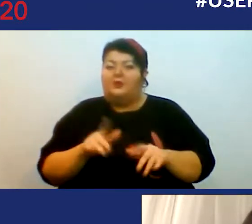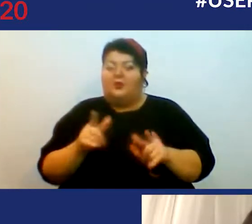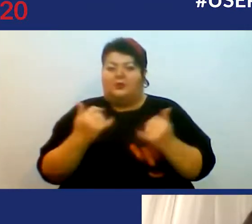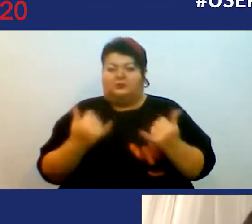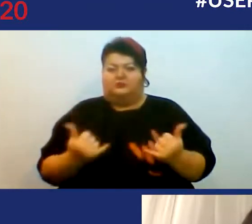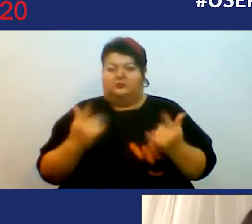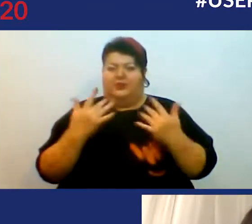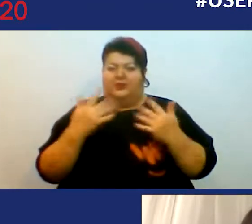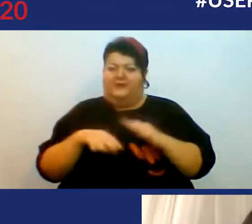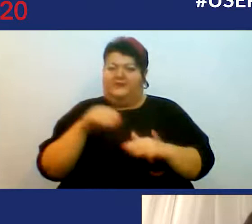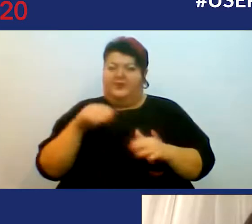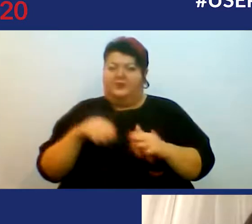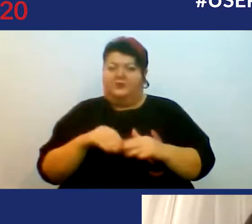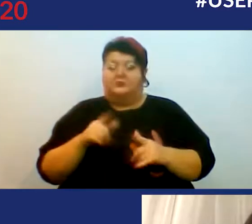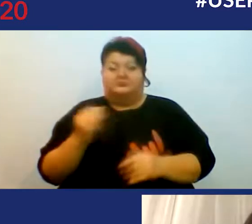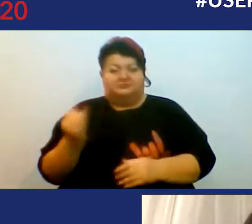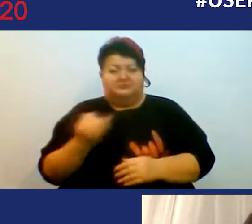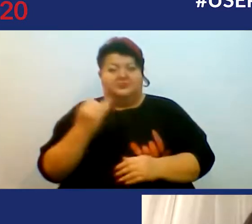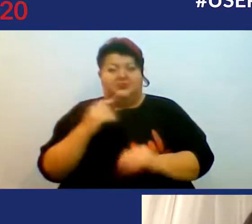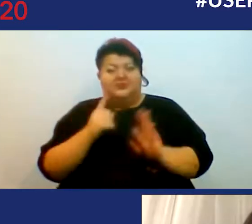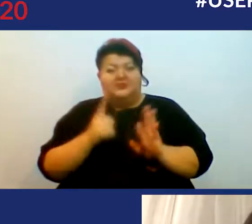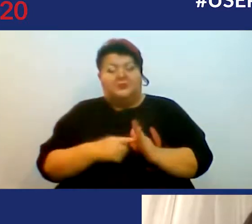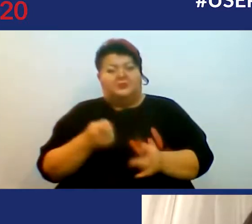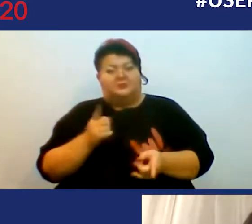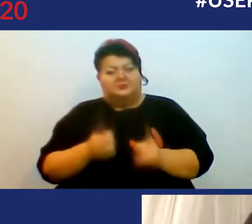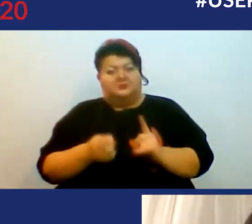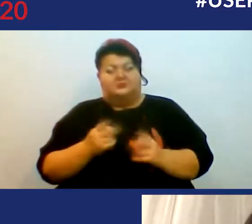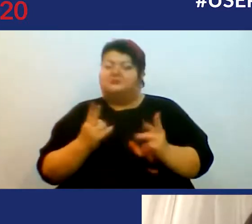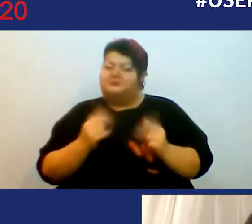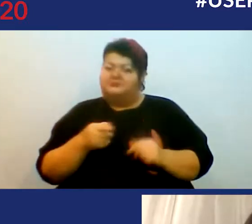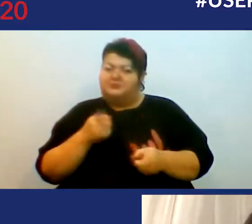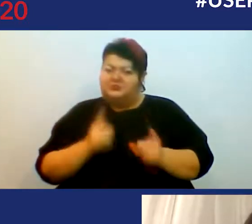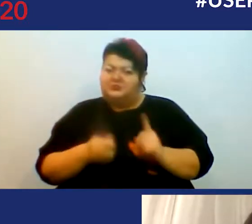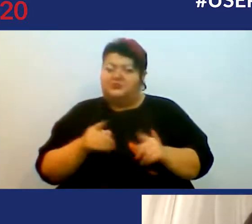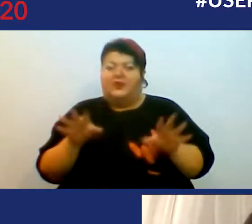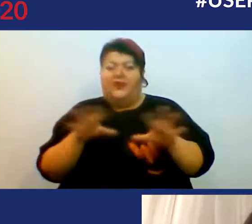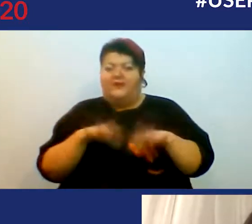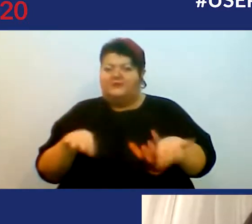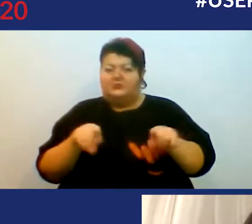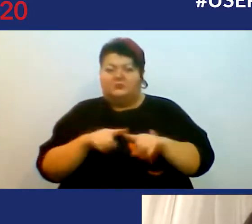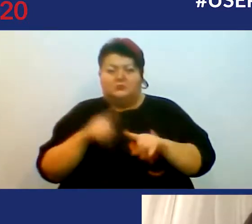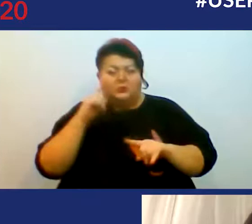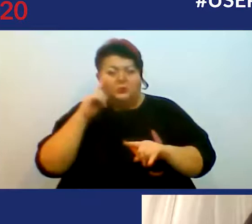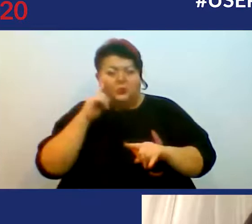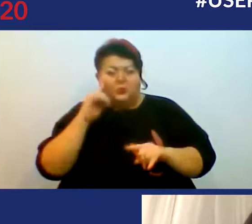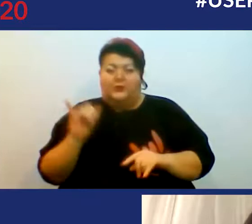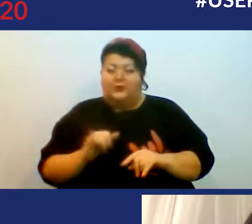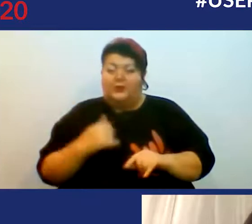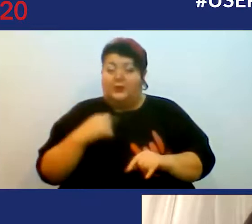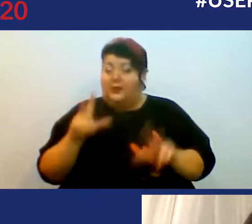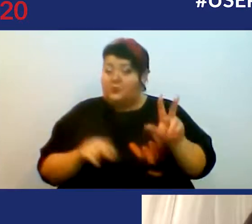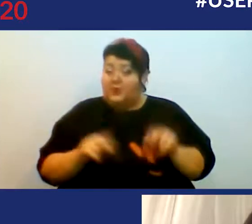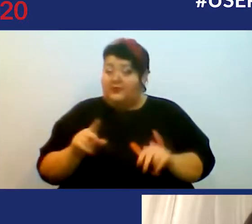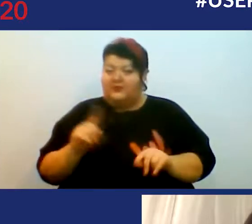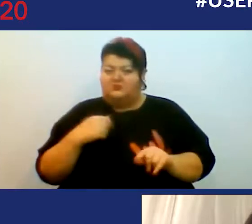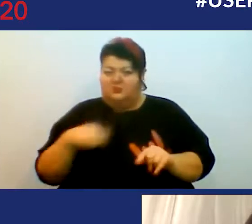Yeah, big question. It's been on everyone's minds, and I think something that we'll continue to talk about for a long time, even